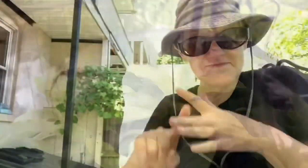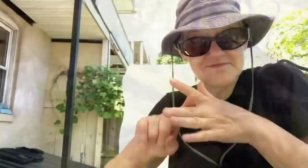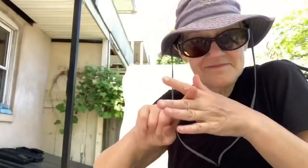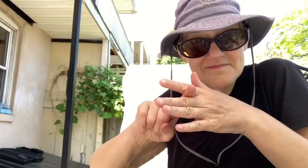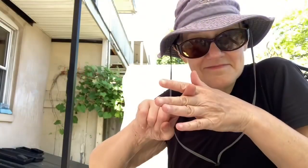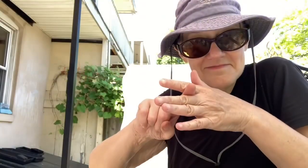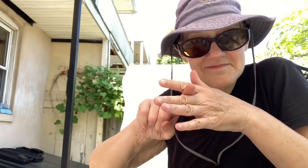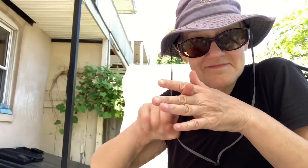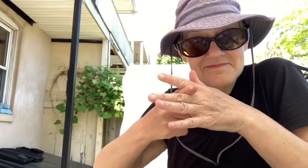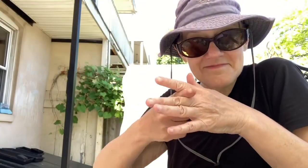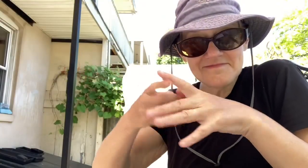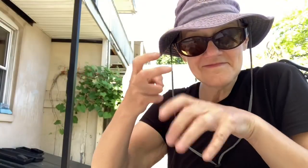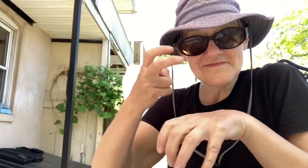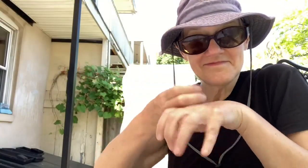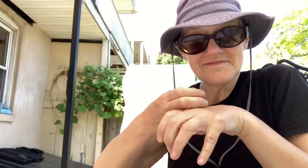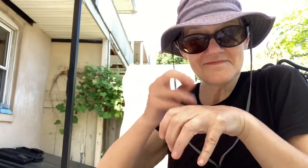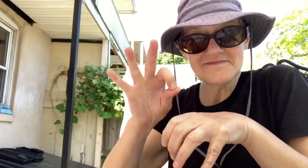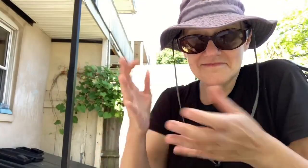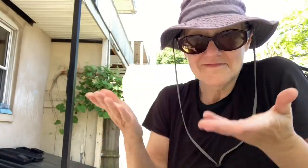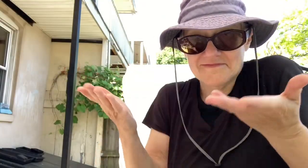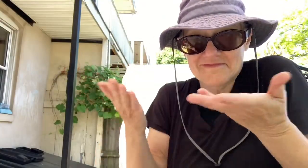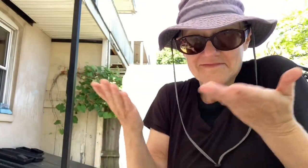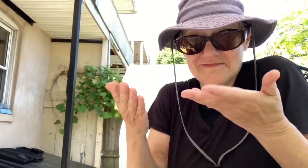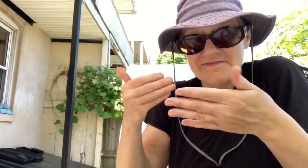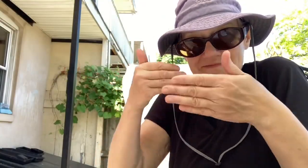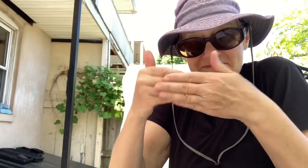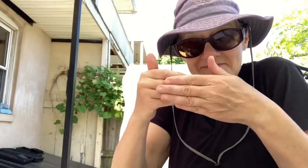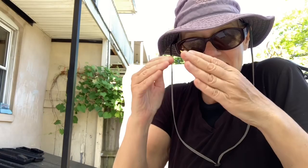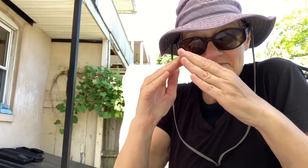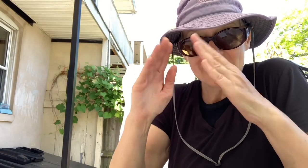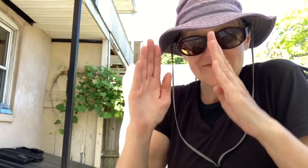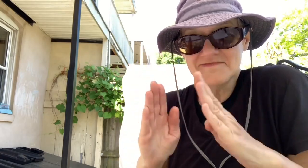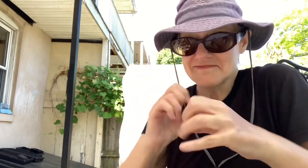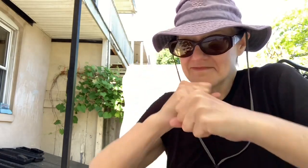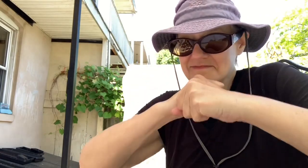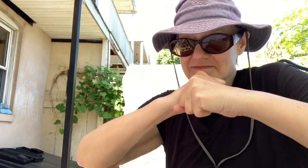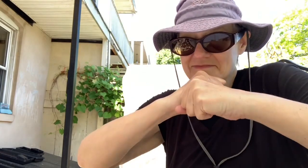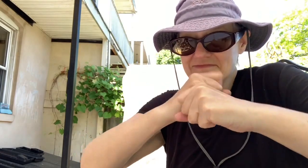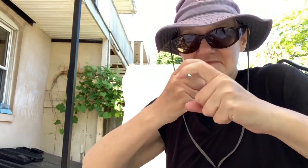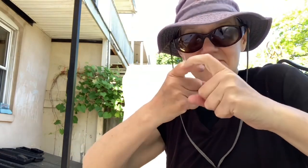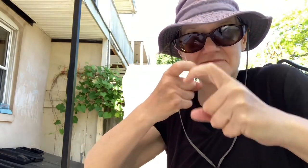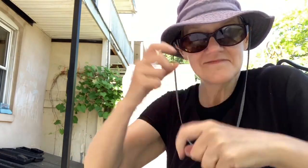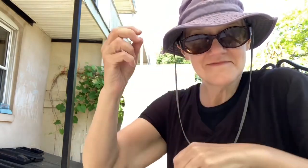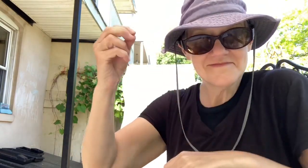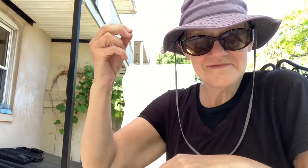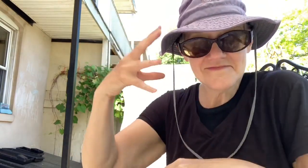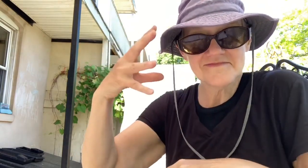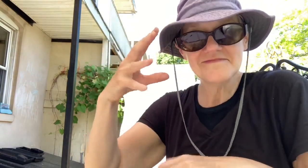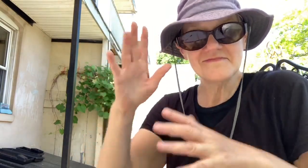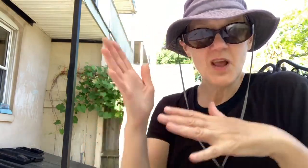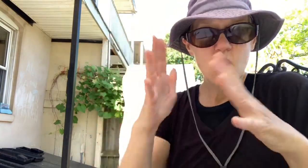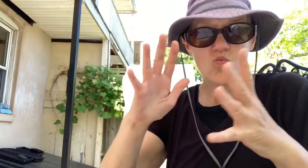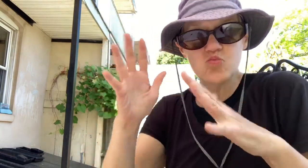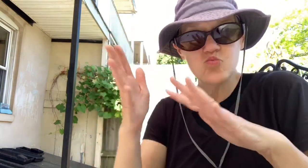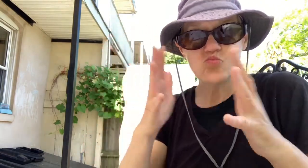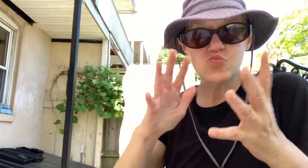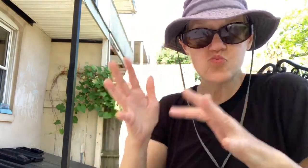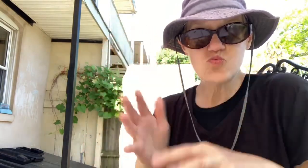We're going to start them in this protected area here near the house. They'll be protected from the sun and